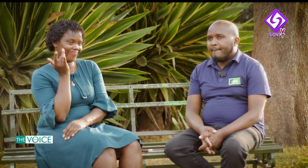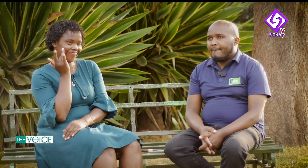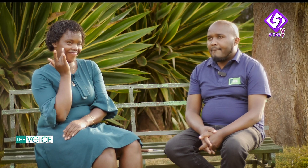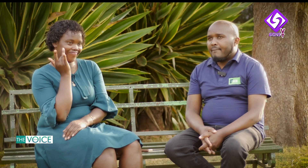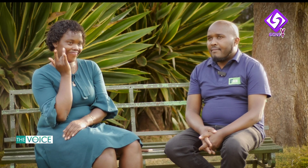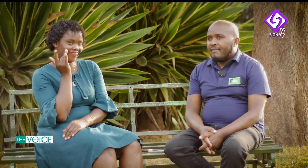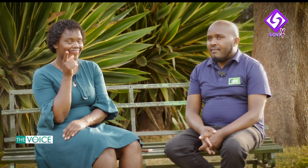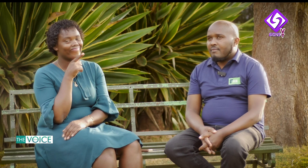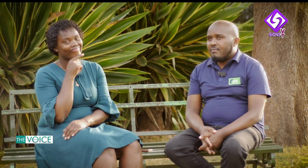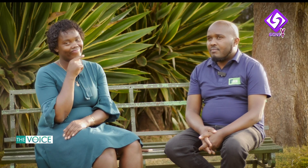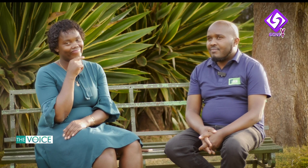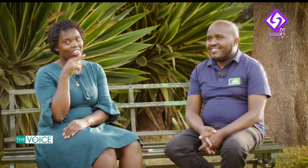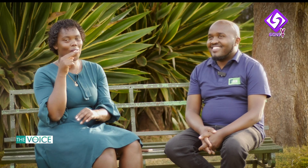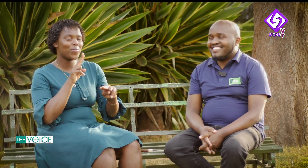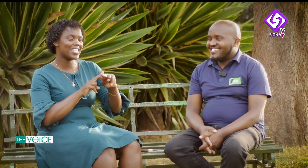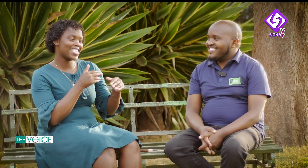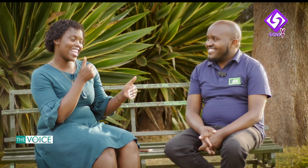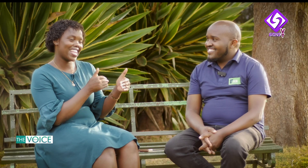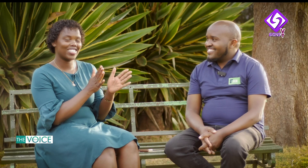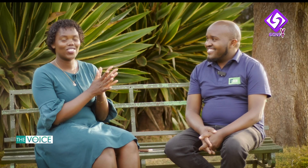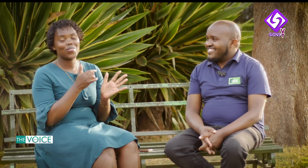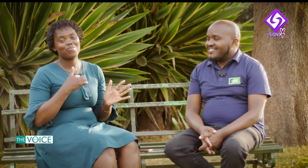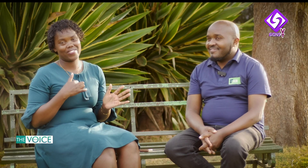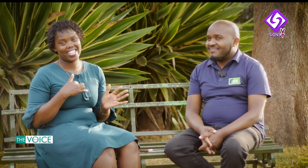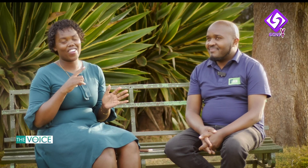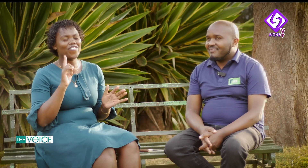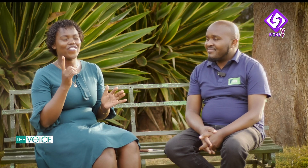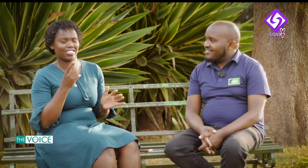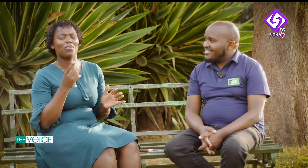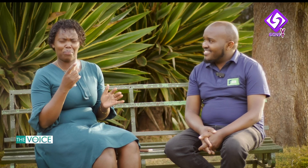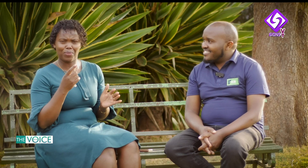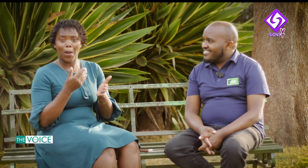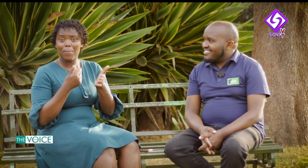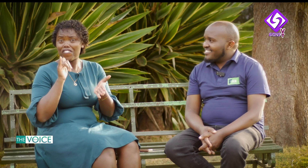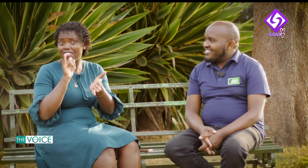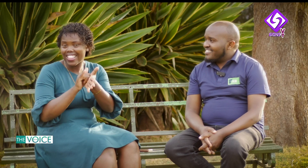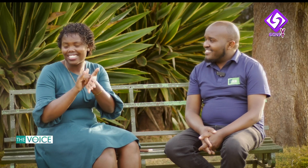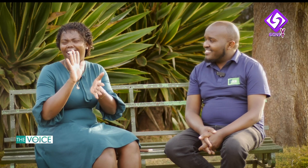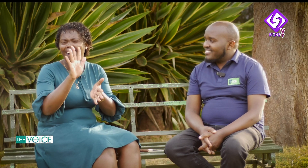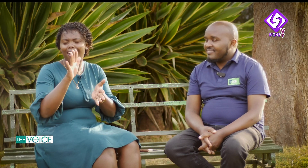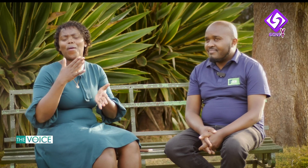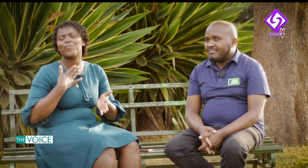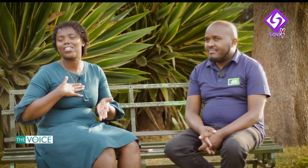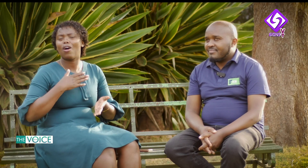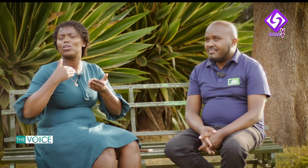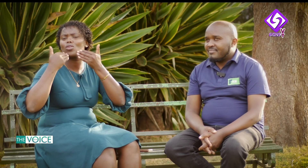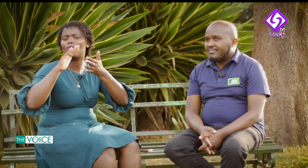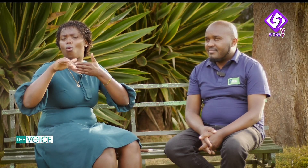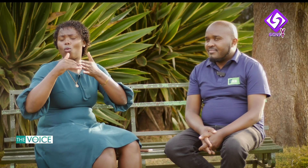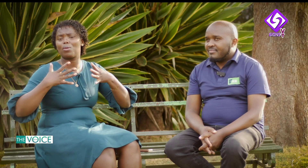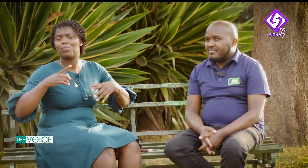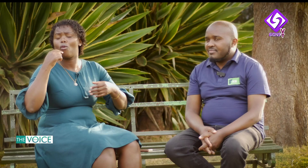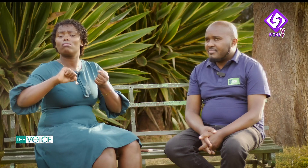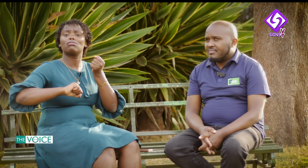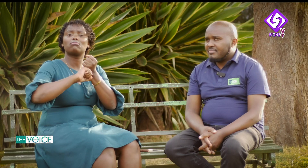we have a very handsome guest who is seated right next to me. But before that, I would like